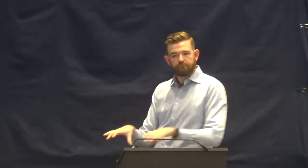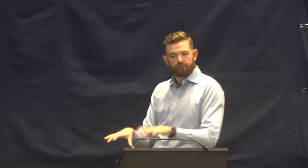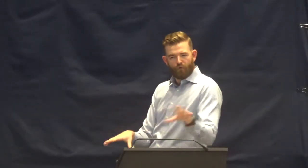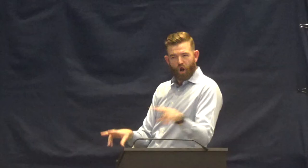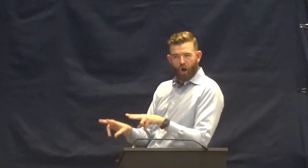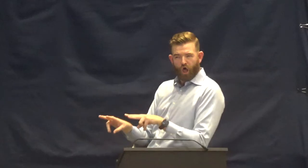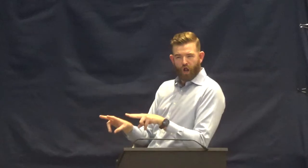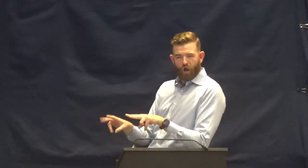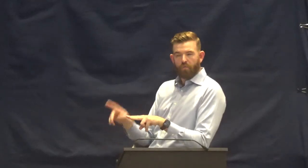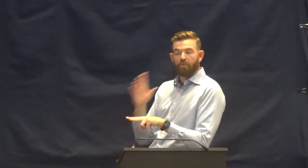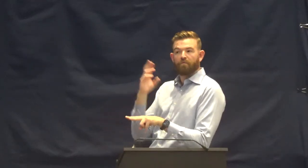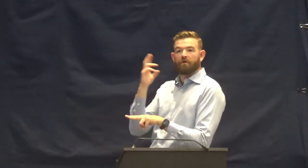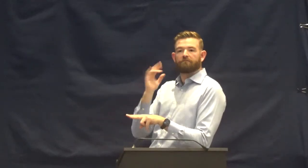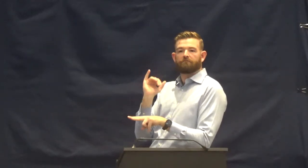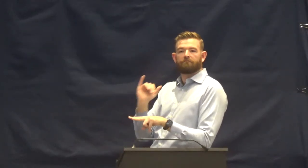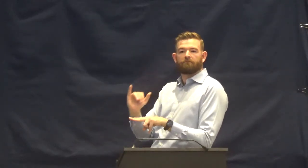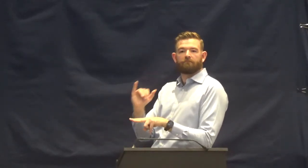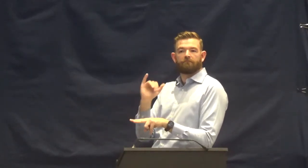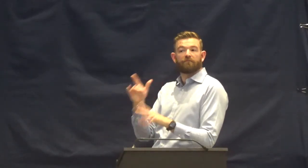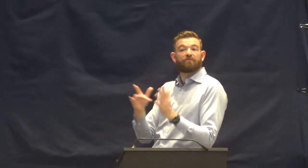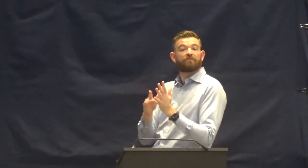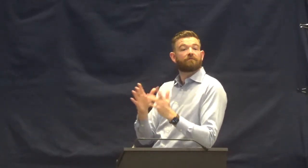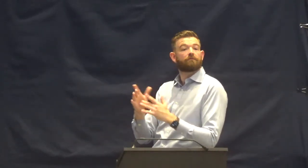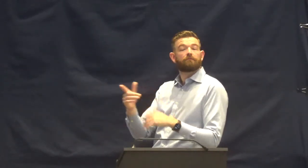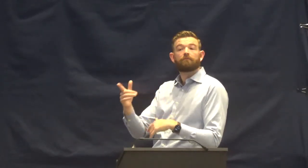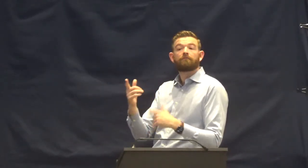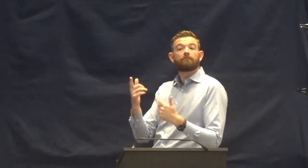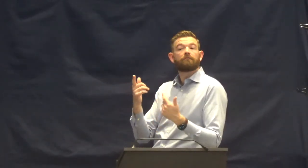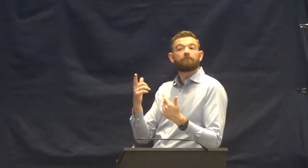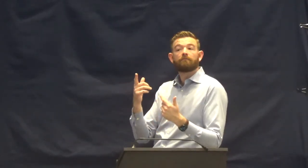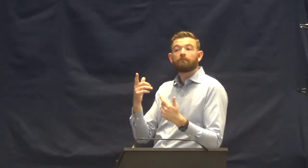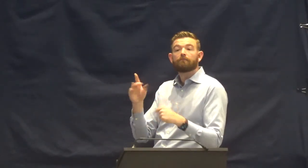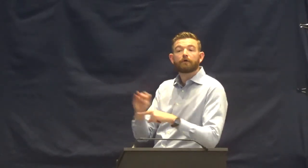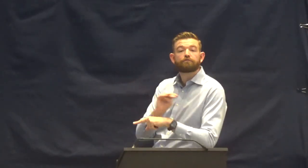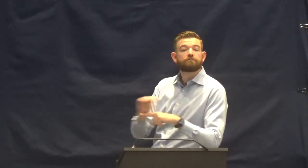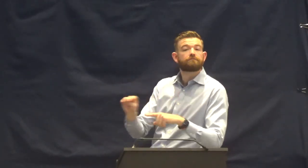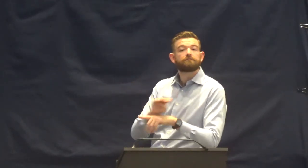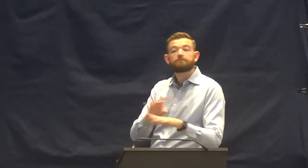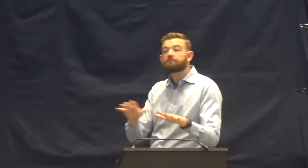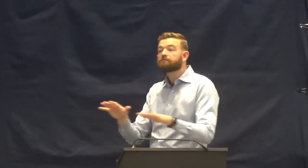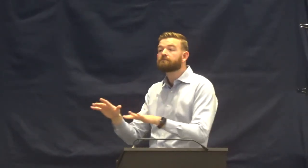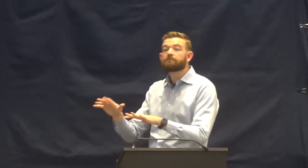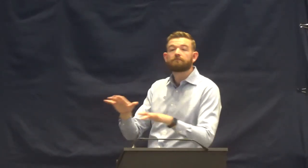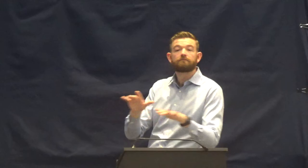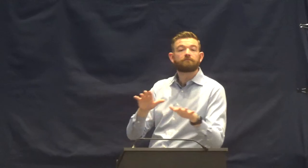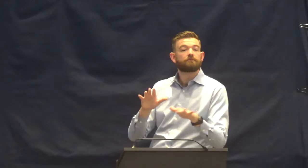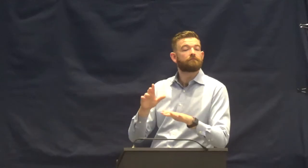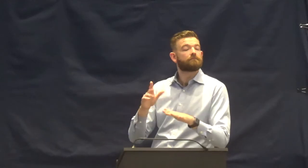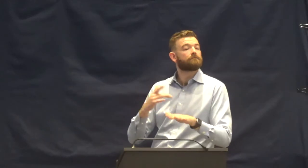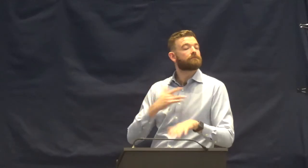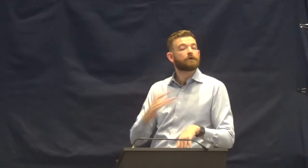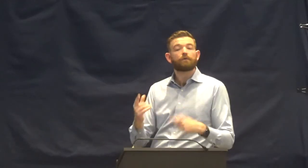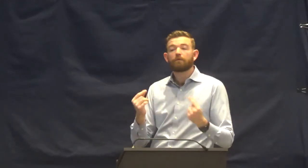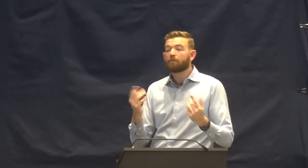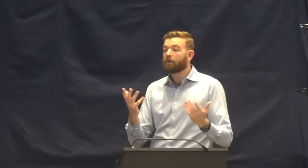ways of Jesus, Jesus' teaching, Jesus' action. Look at what Jesus did. Look at Jesus'